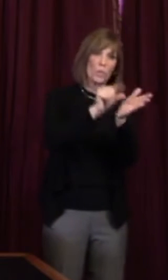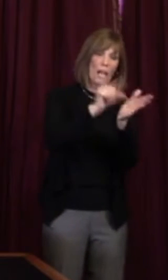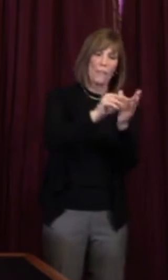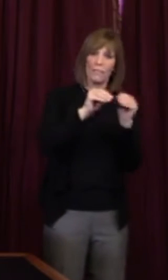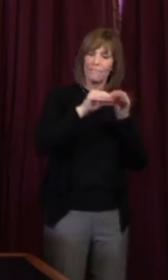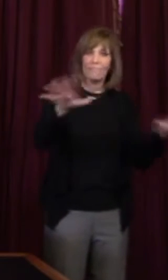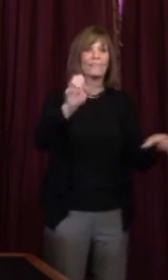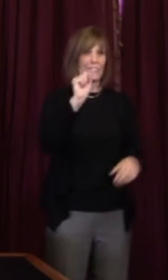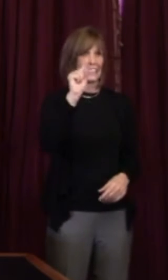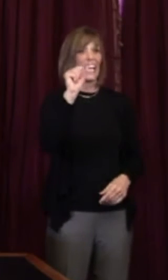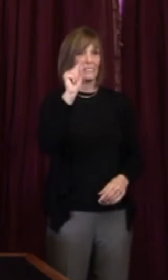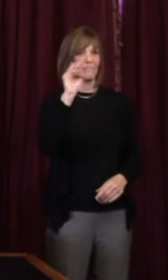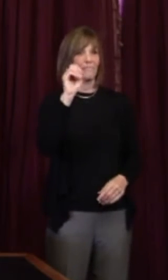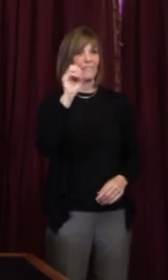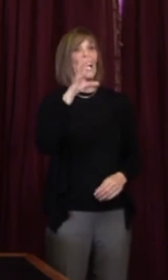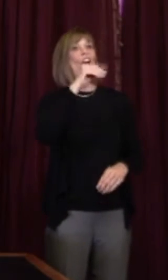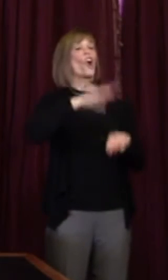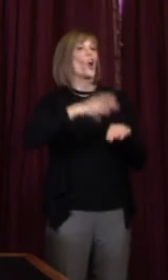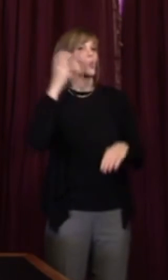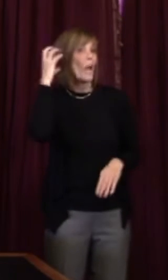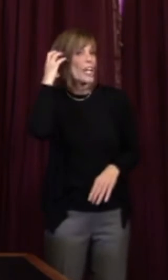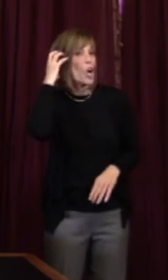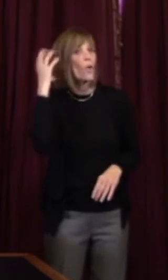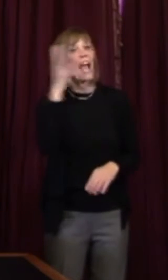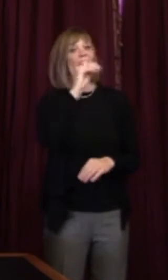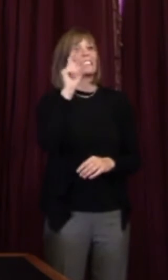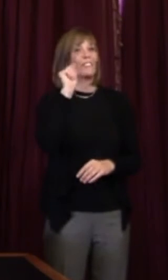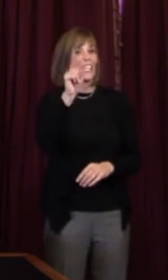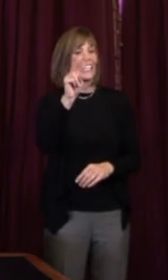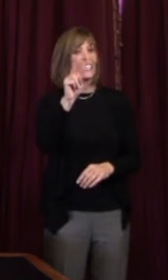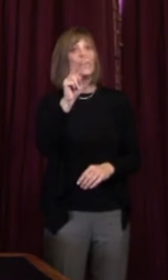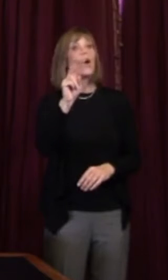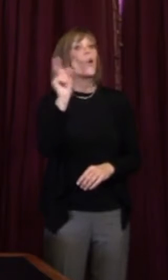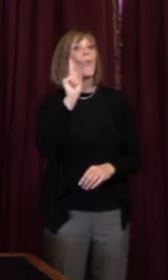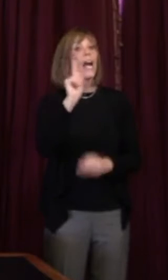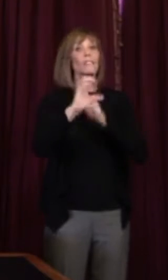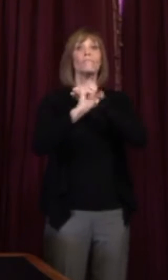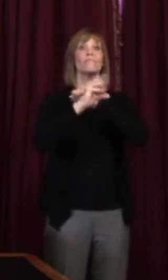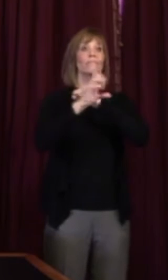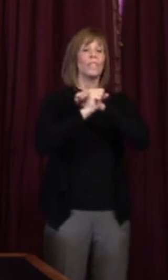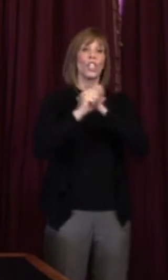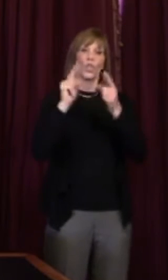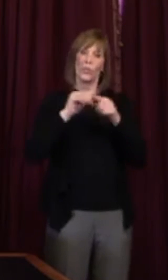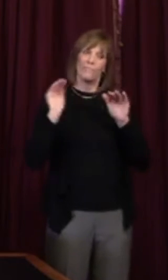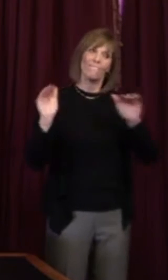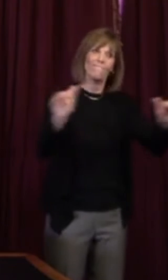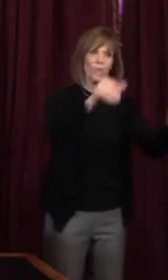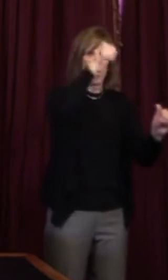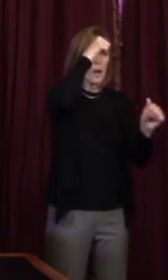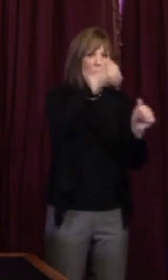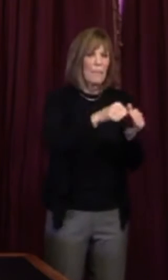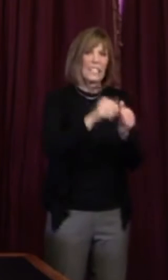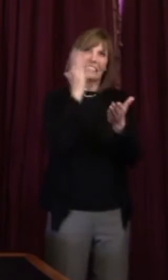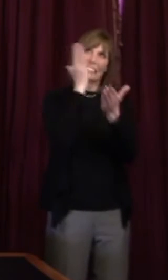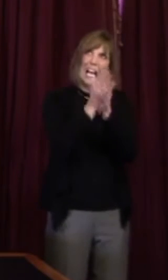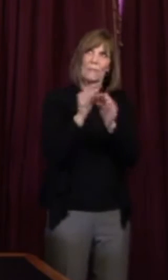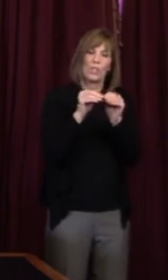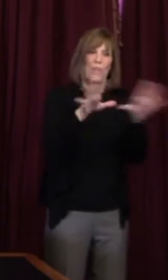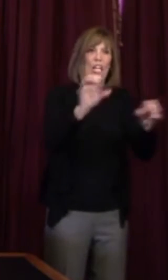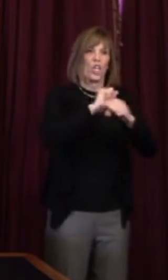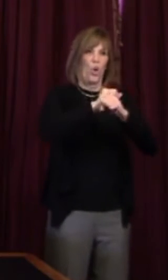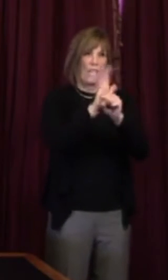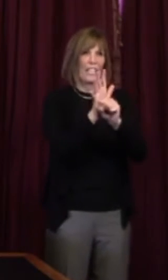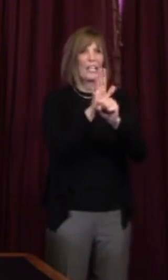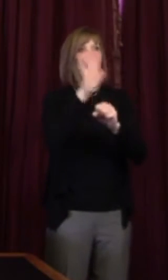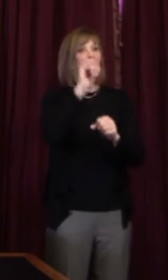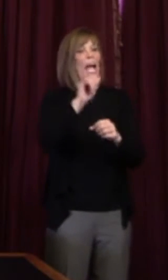the state and then on radio and on TV to remind Iowans to step up and stop the spread by